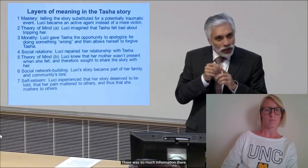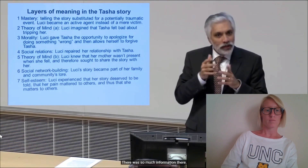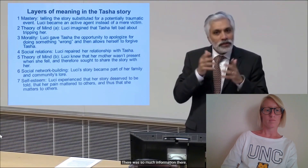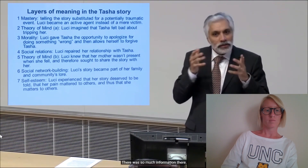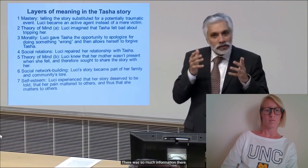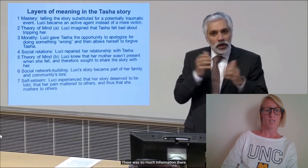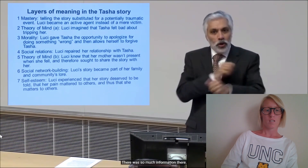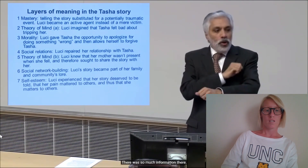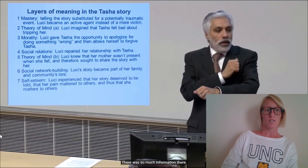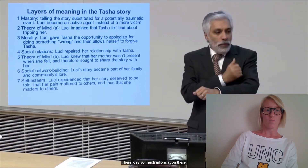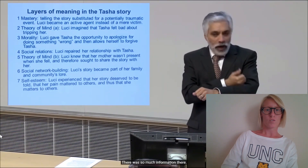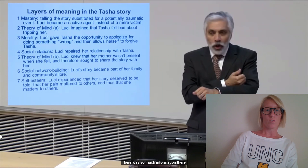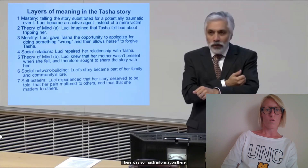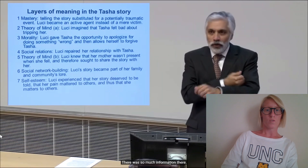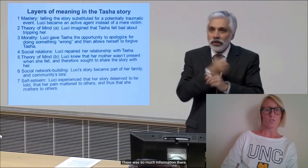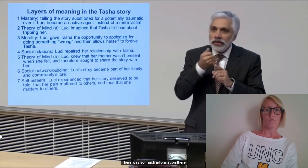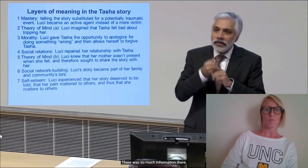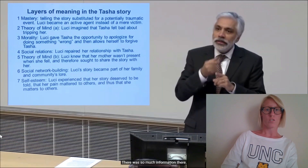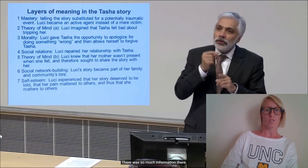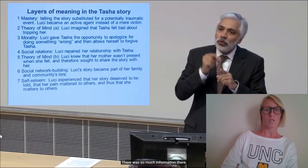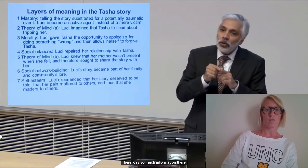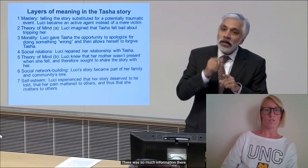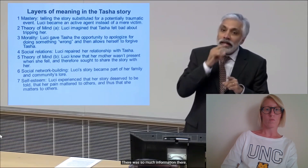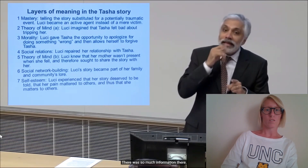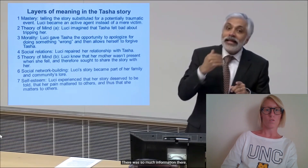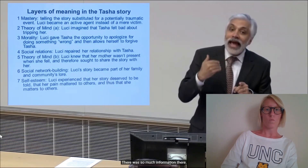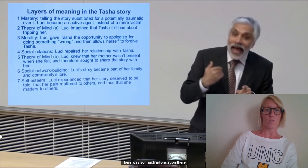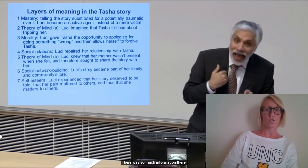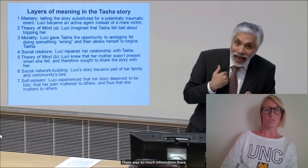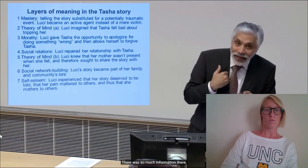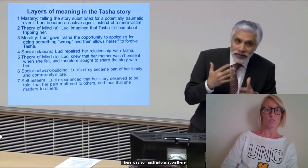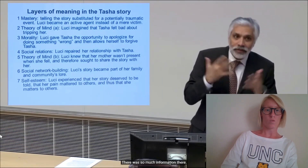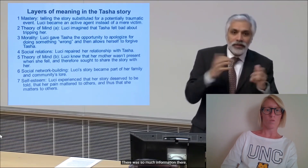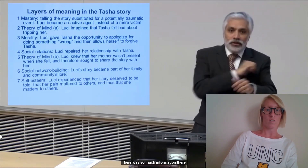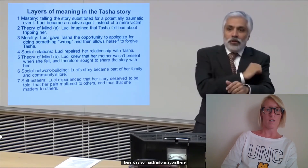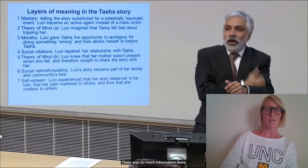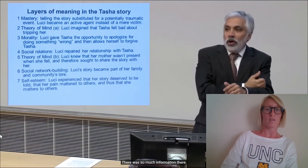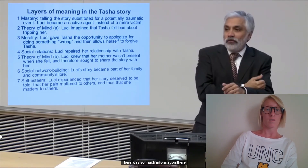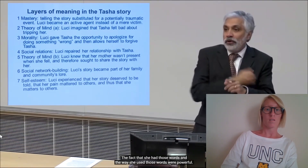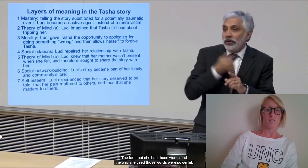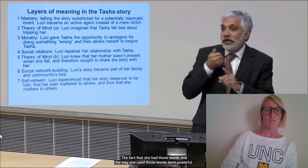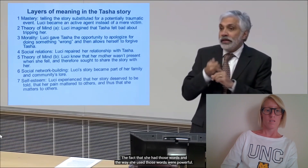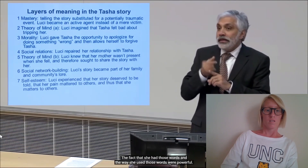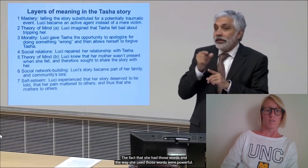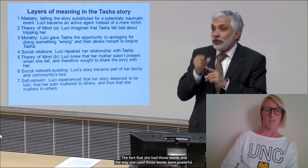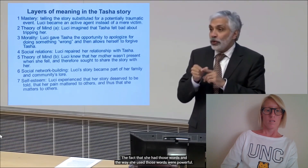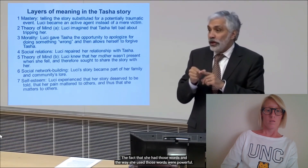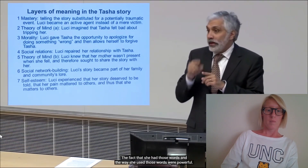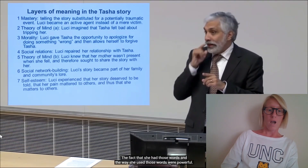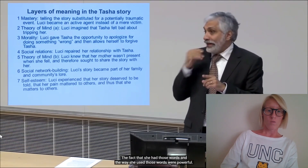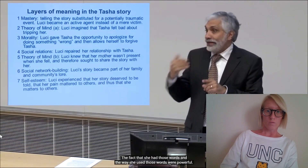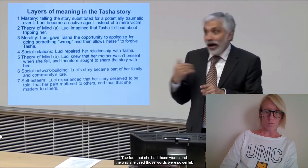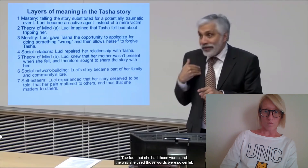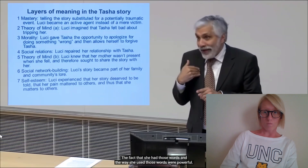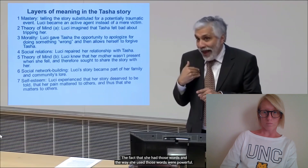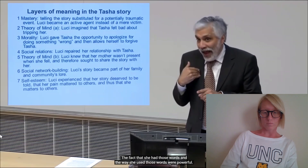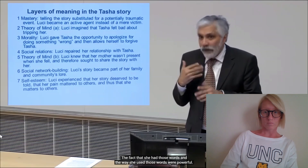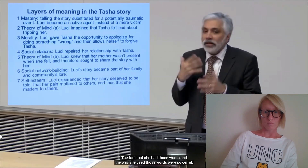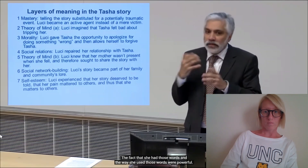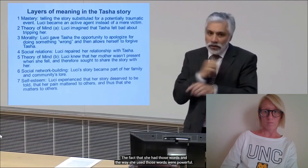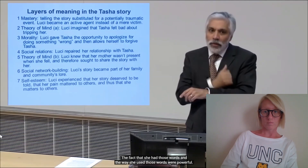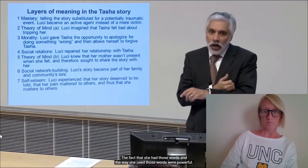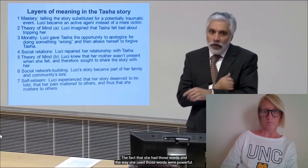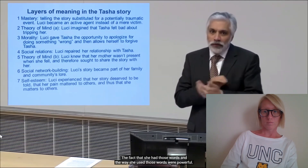was so much information there. There was so much information there. It was so... The fact that she had those words and the way